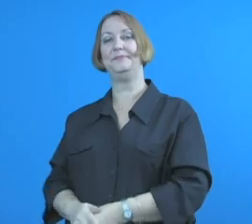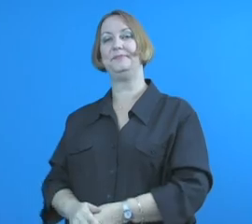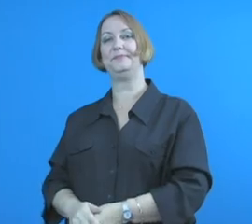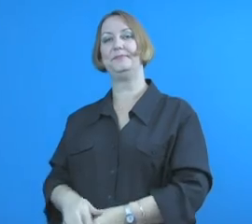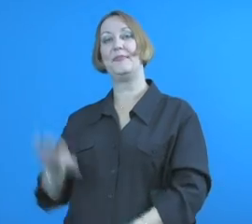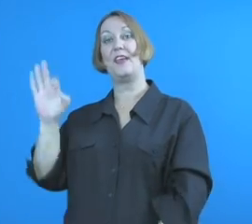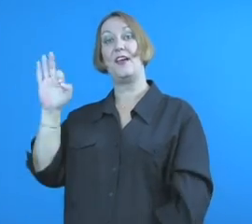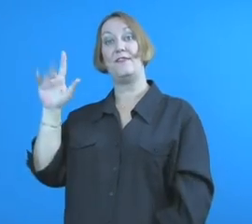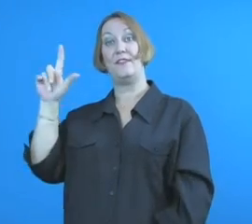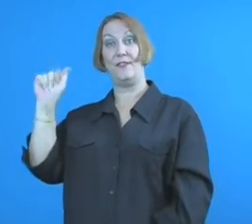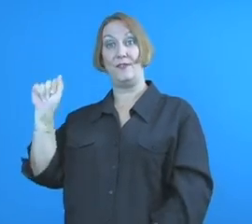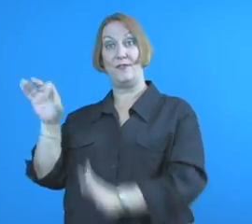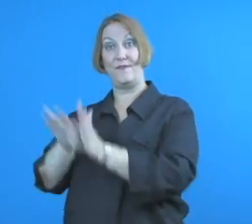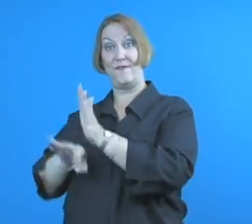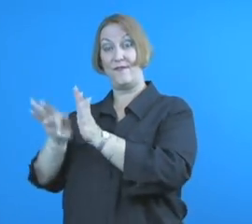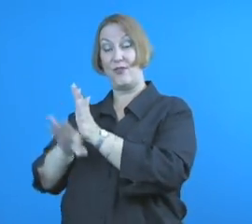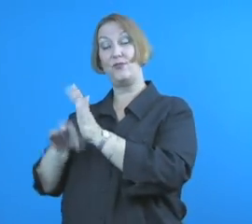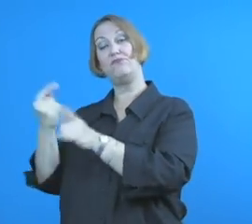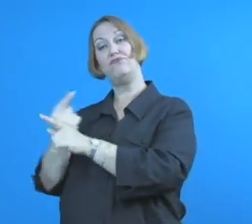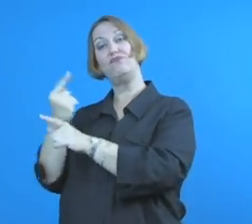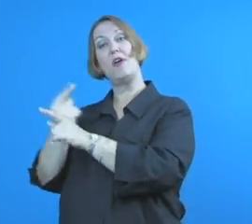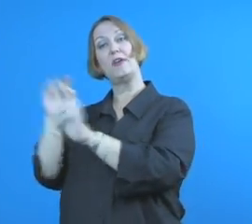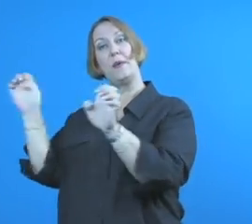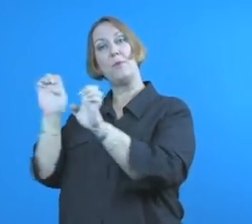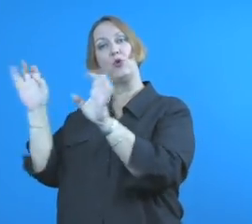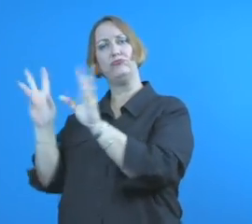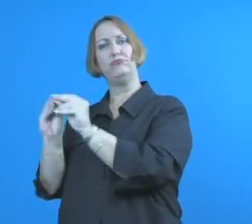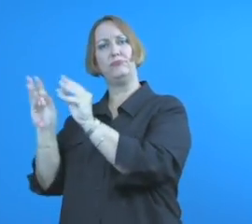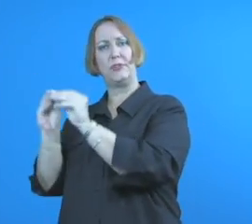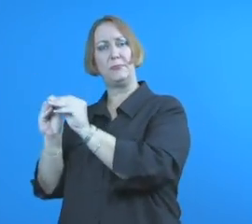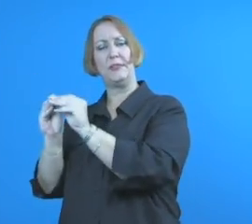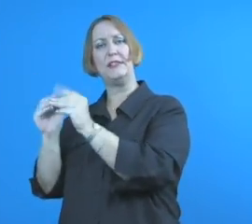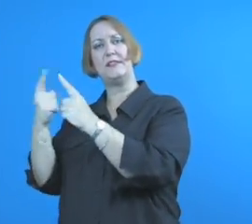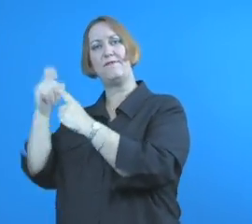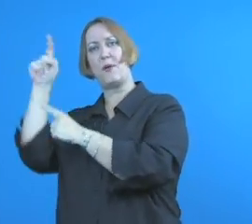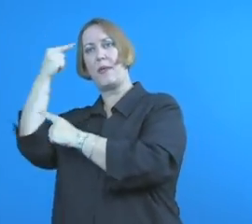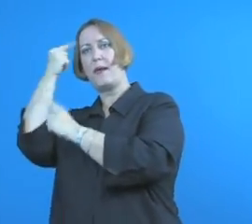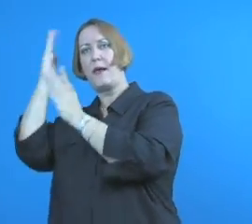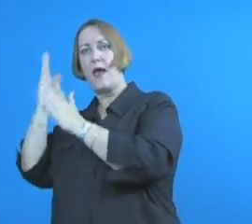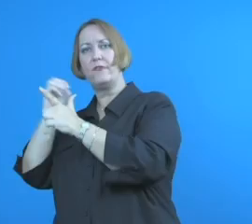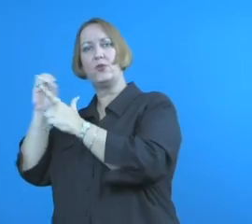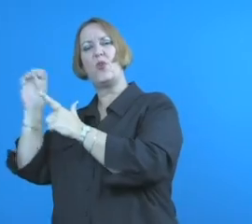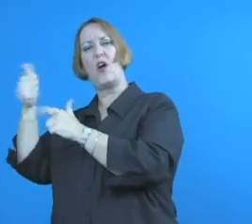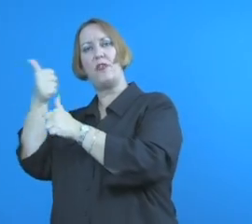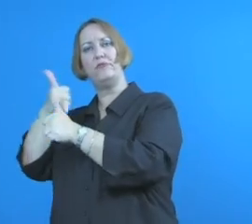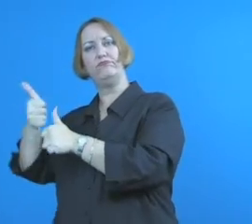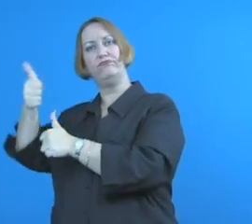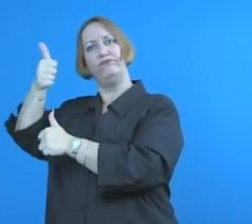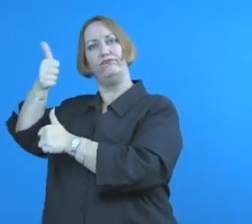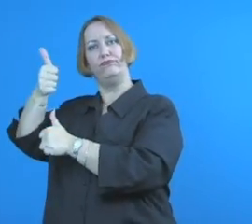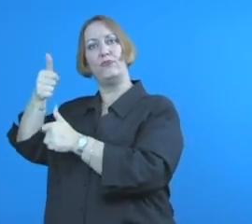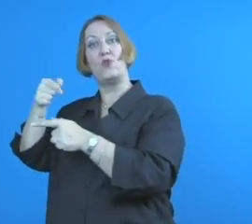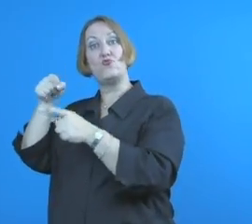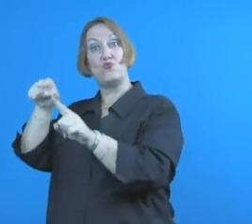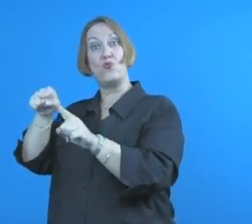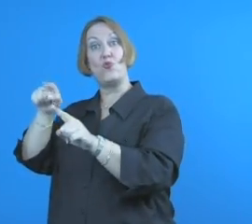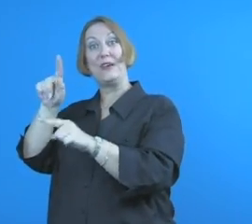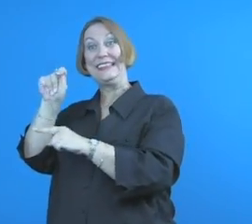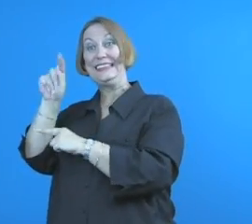As part of Florida's regular emergency briefings by the governor and other personnel during televised news conferences, especially